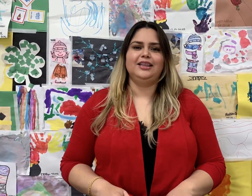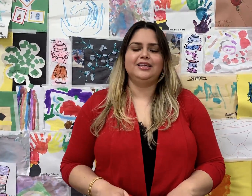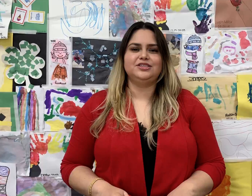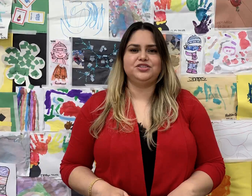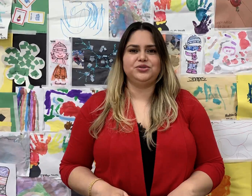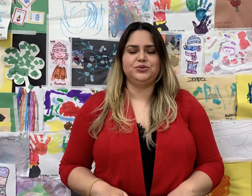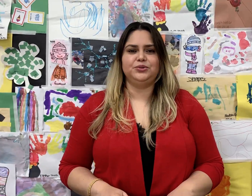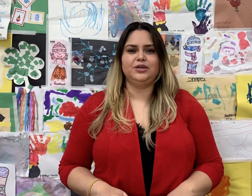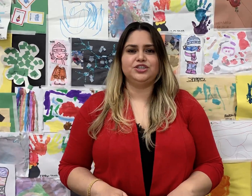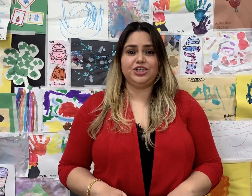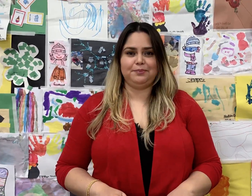Let's do sheep.